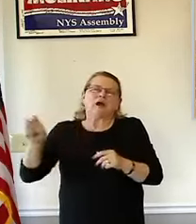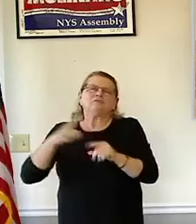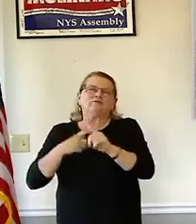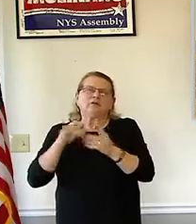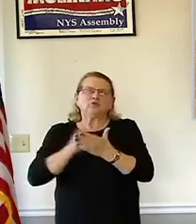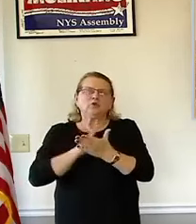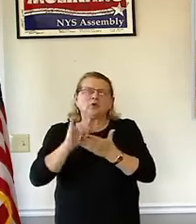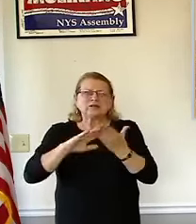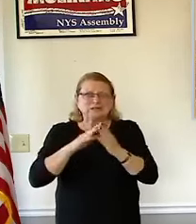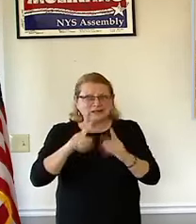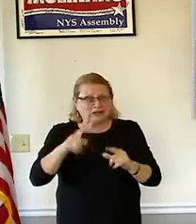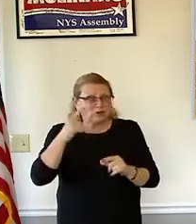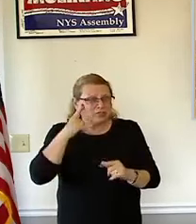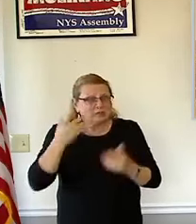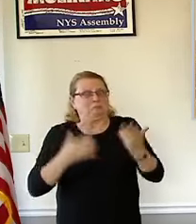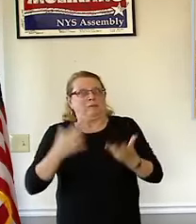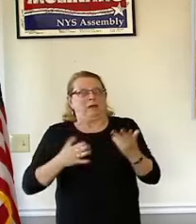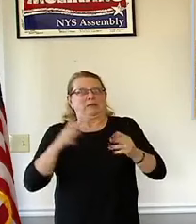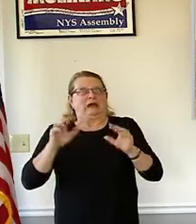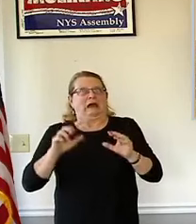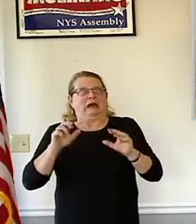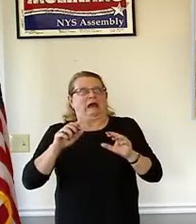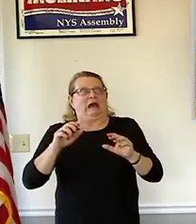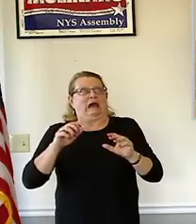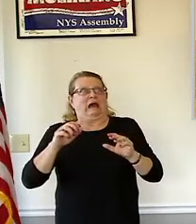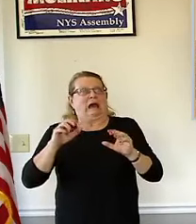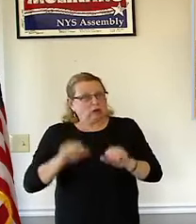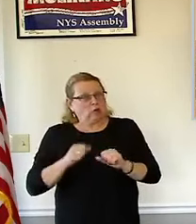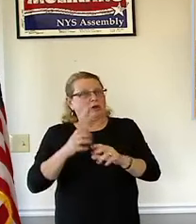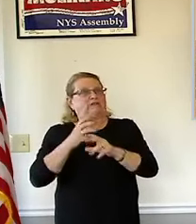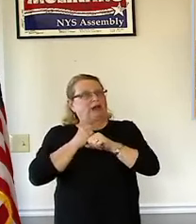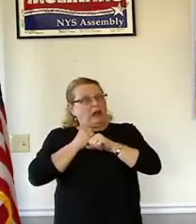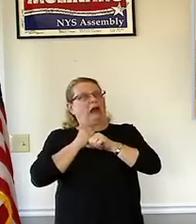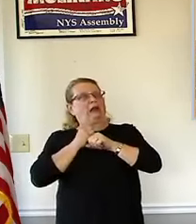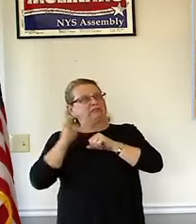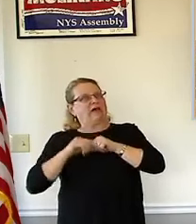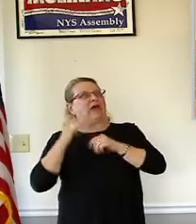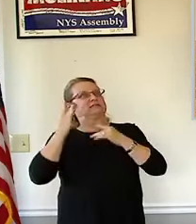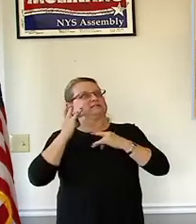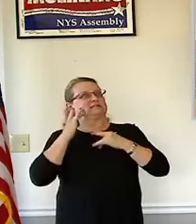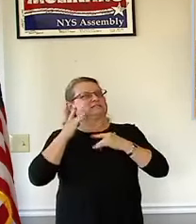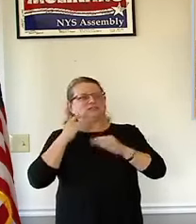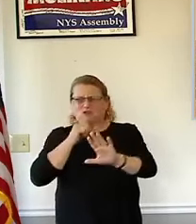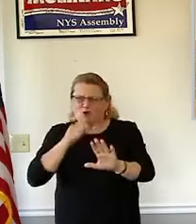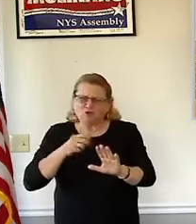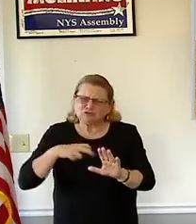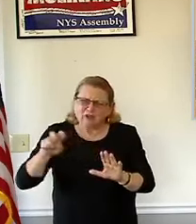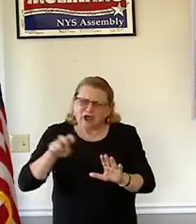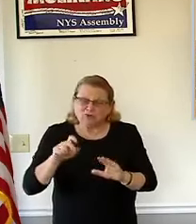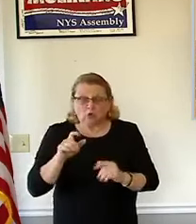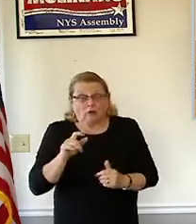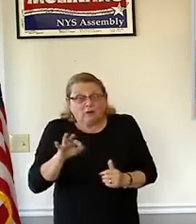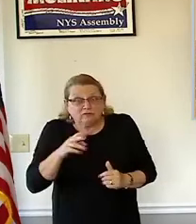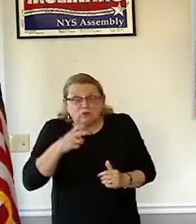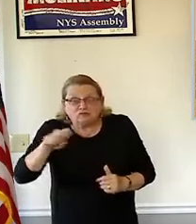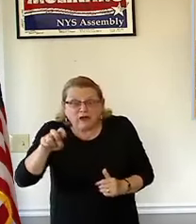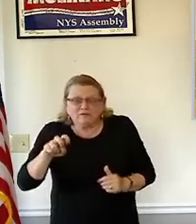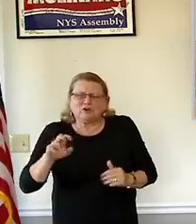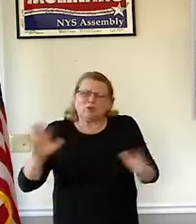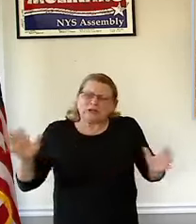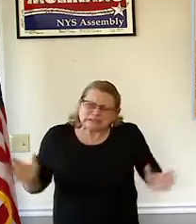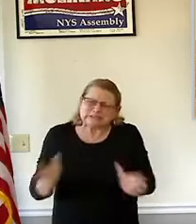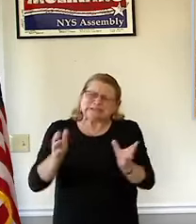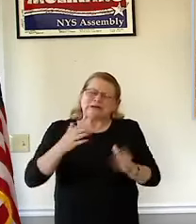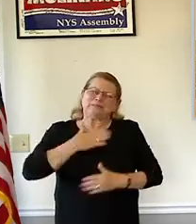have contracted this disease, you shouldn't travel. It's as simple as that. And then if you do, we would encourage you to self-quarantine. But